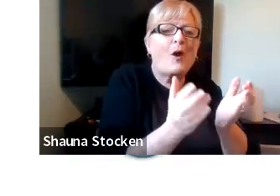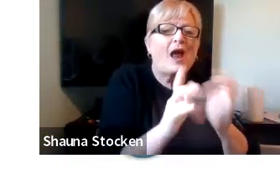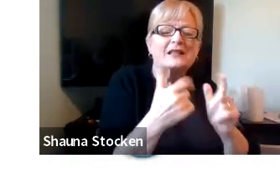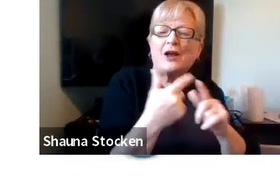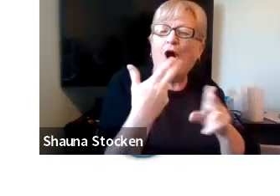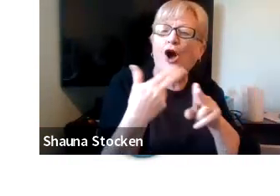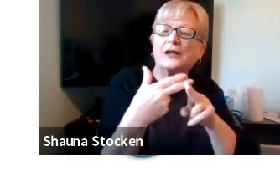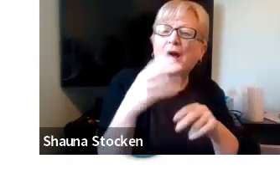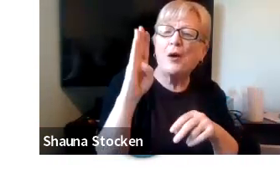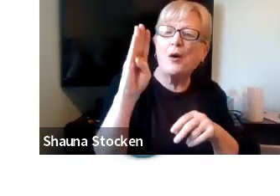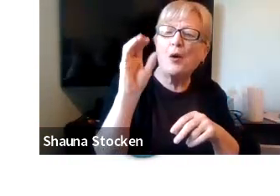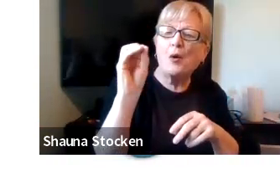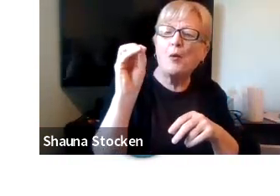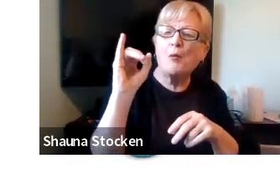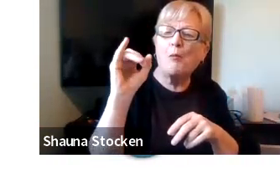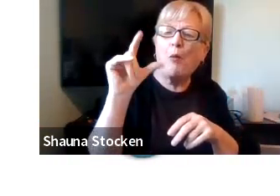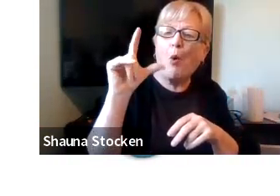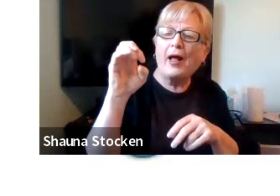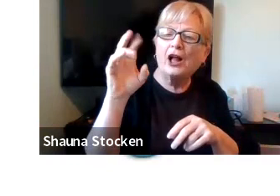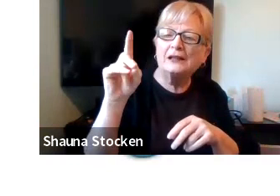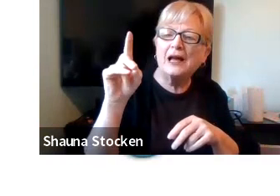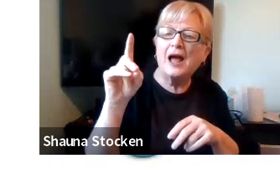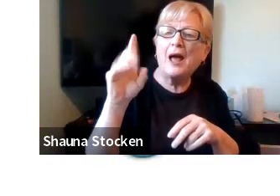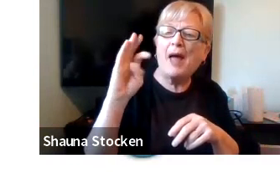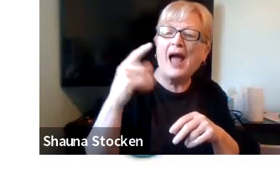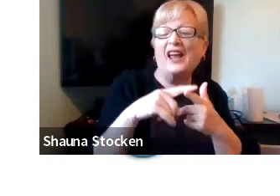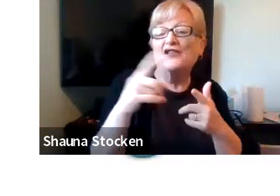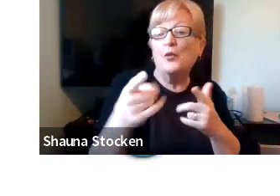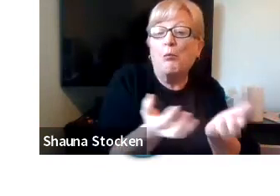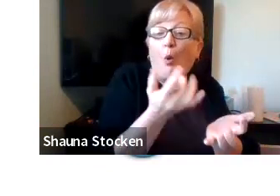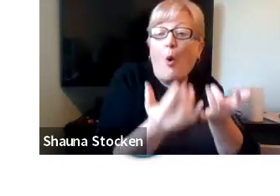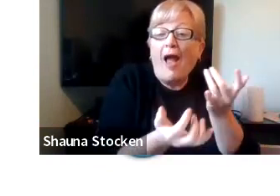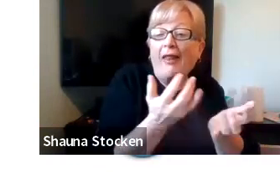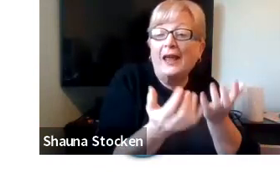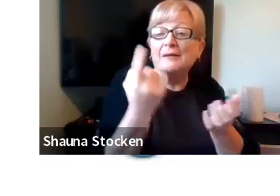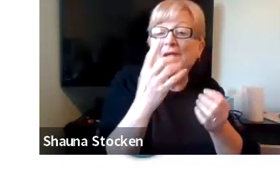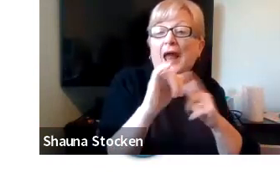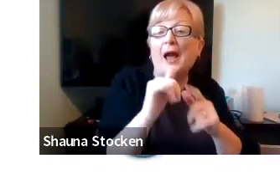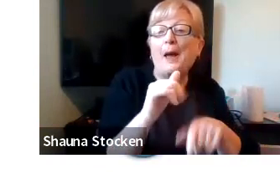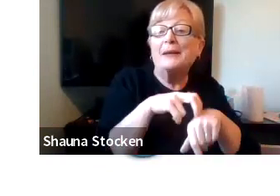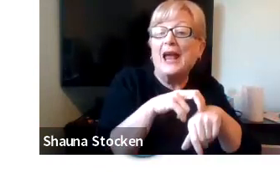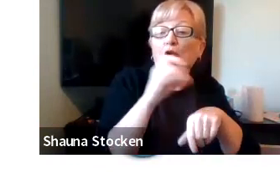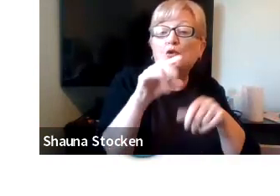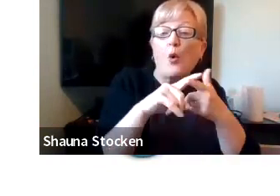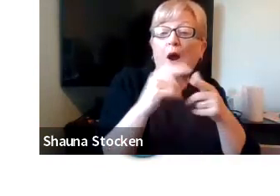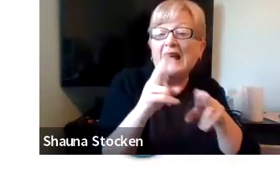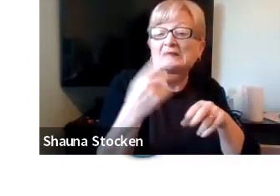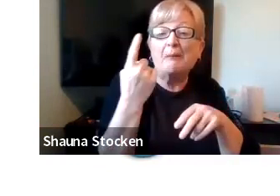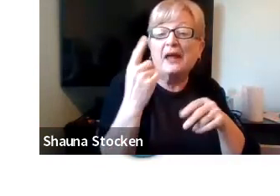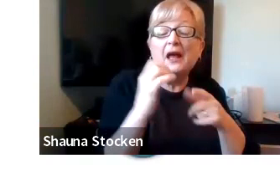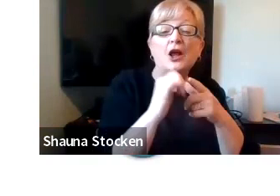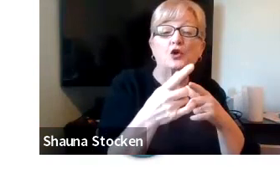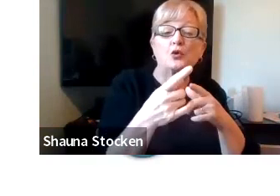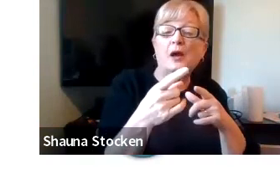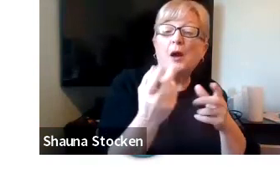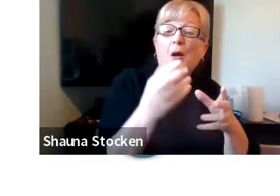So if you are boiling something like potatoes or eggs or something, you can put it in before the water